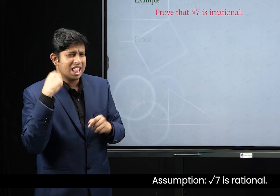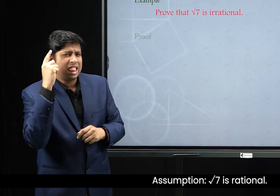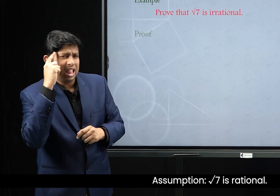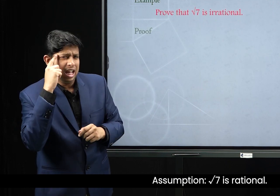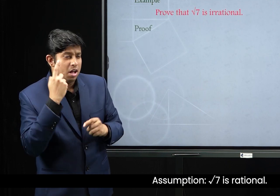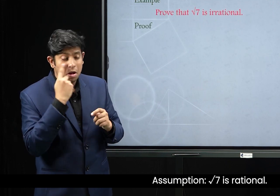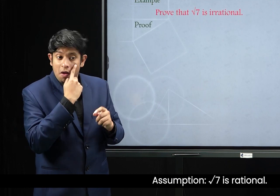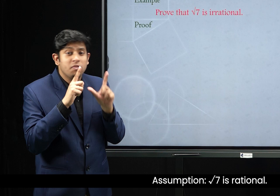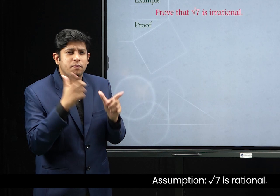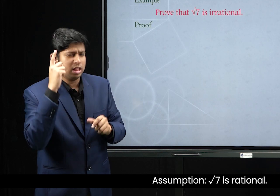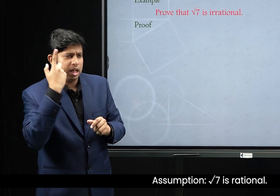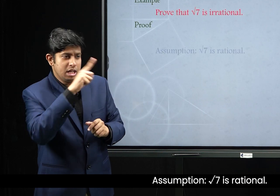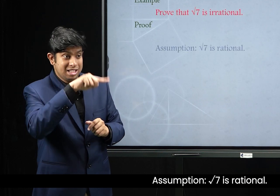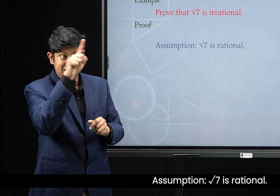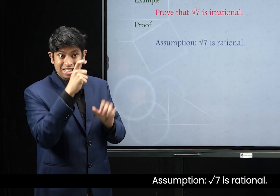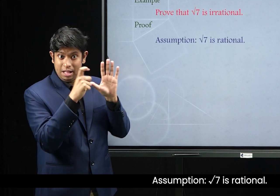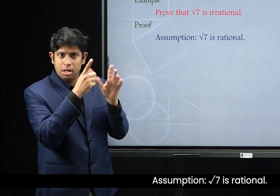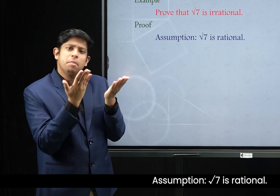Assumption: root 7 is rational.